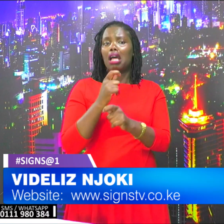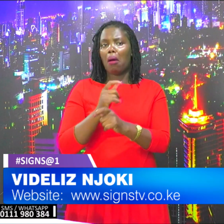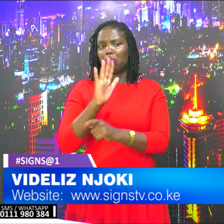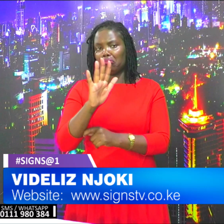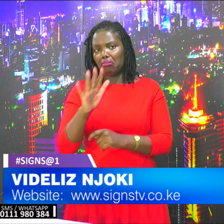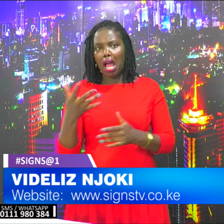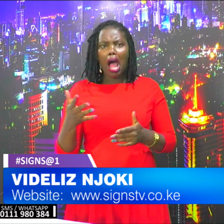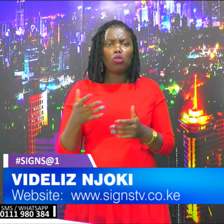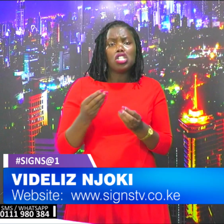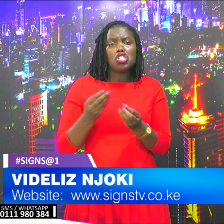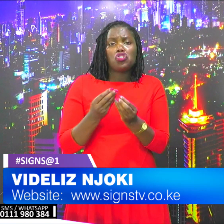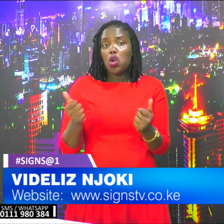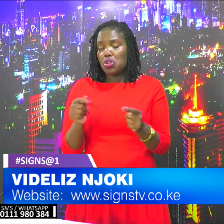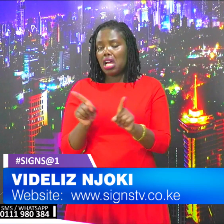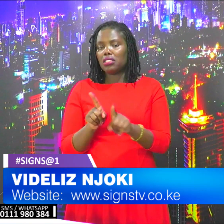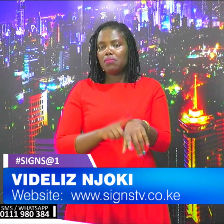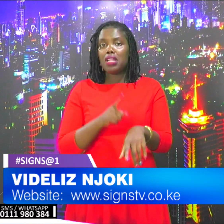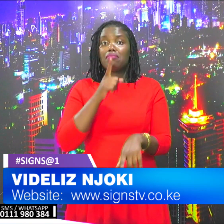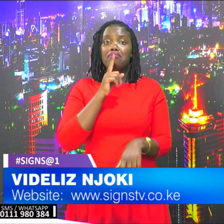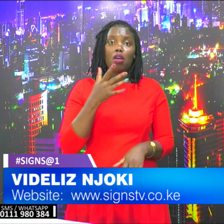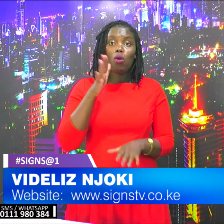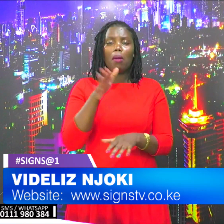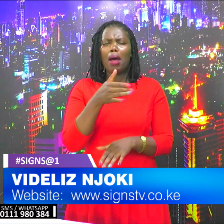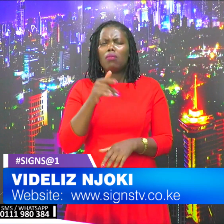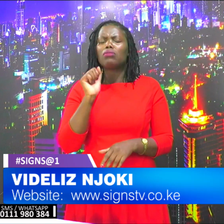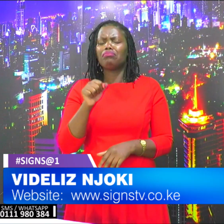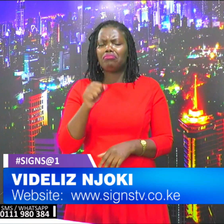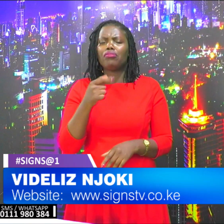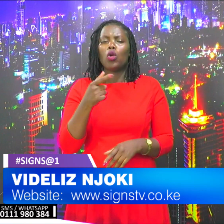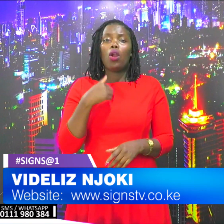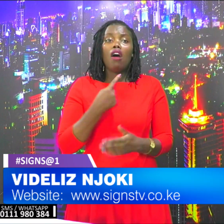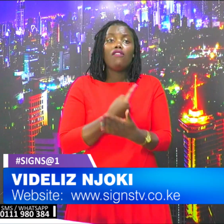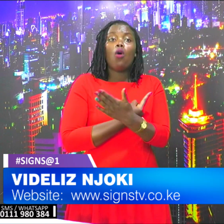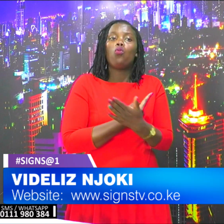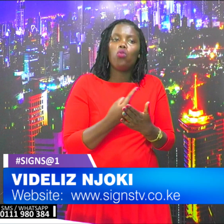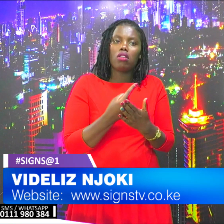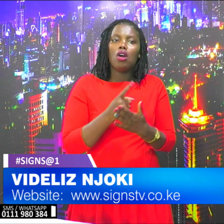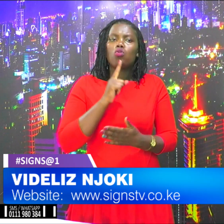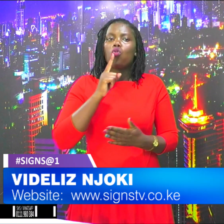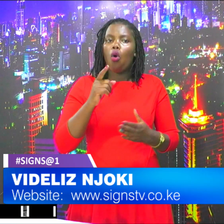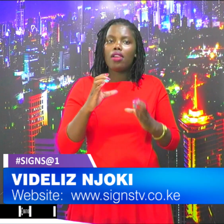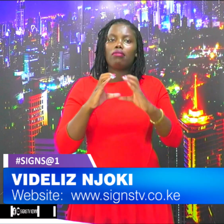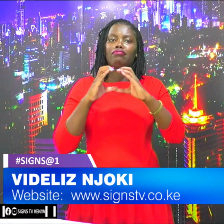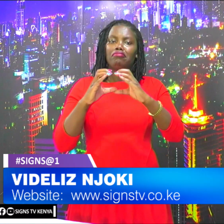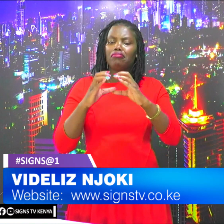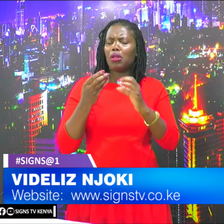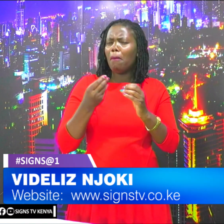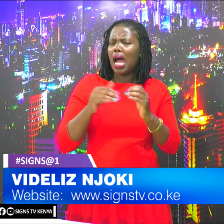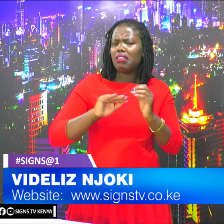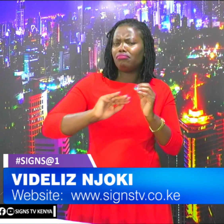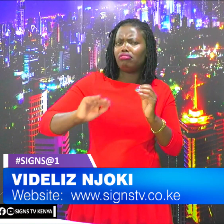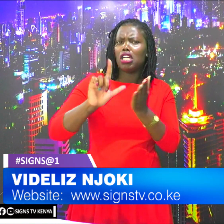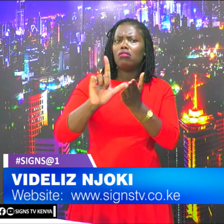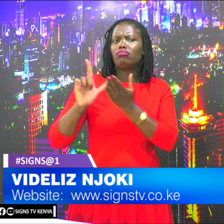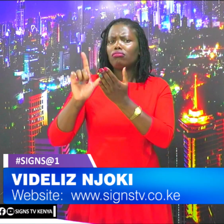will not provide a long-term solution. He said Parliament will this week